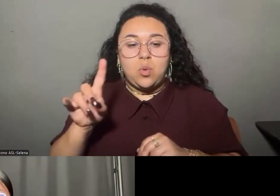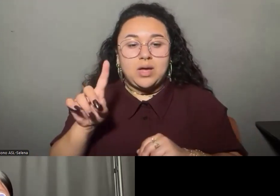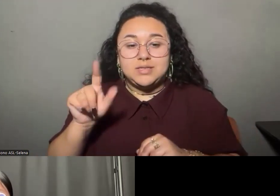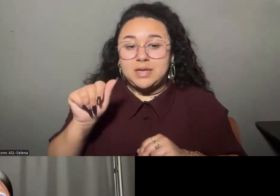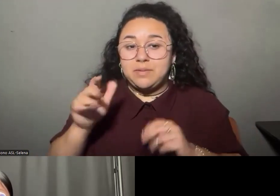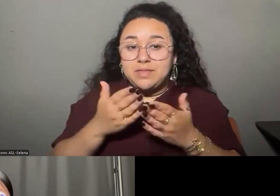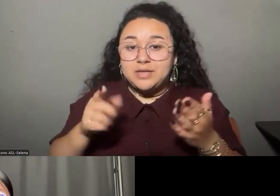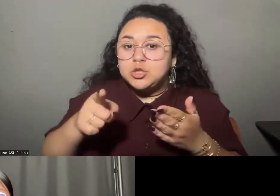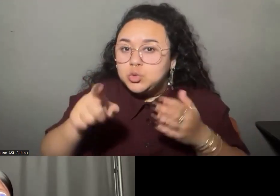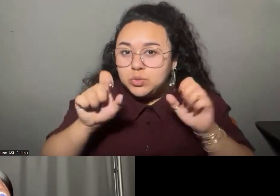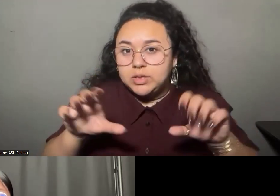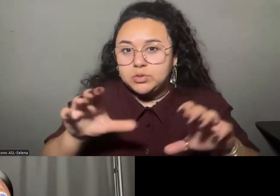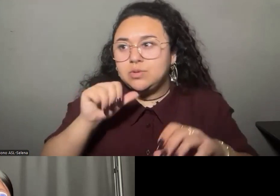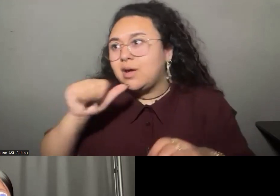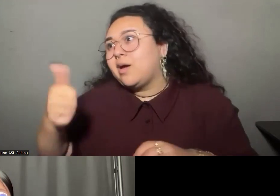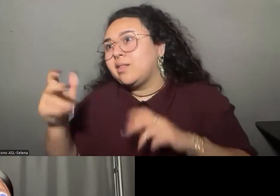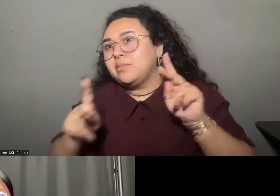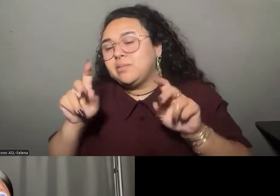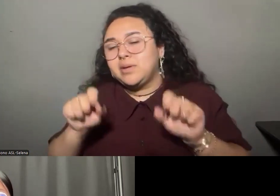that aren't going to be what anyone else can do.